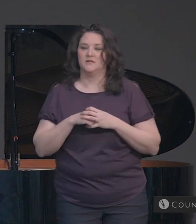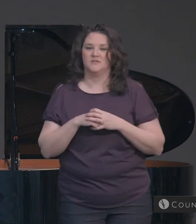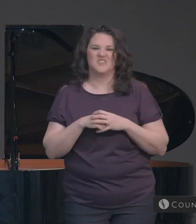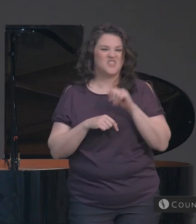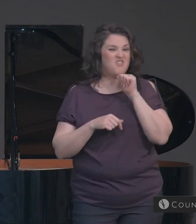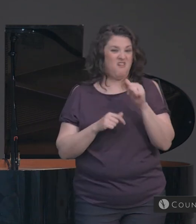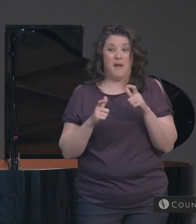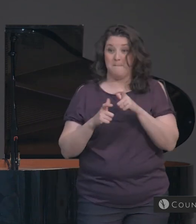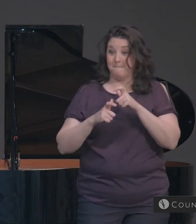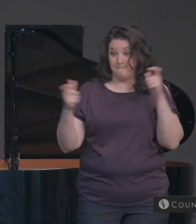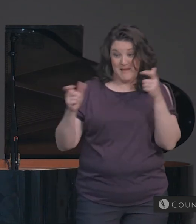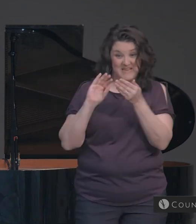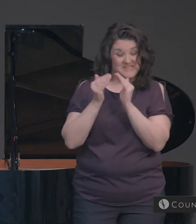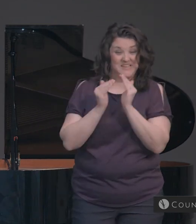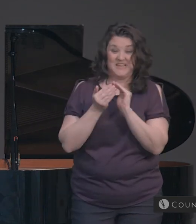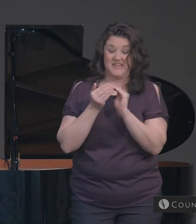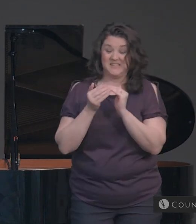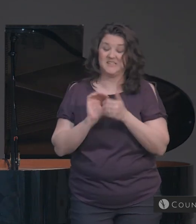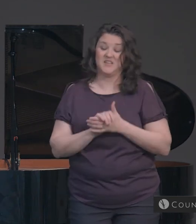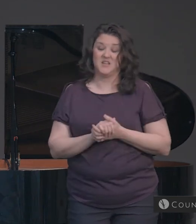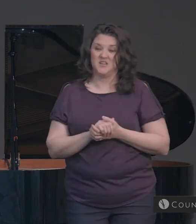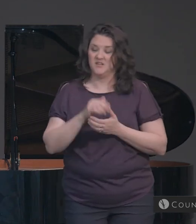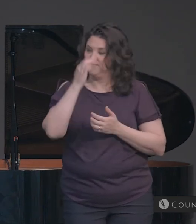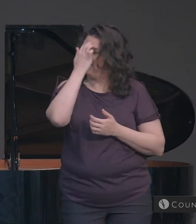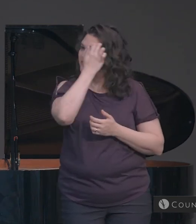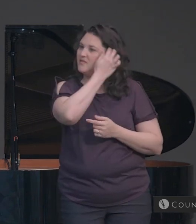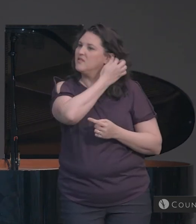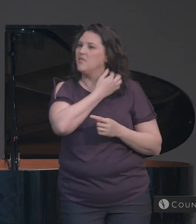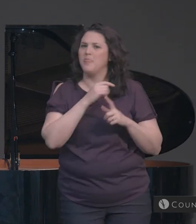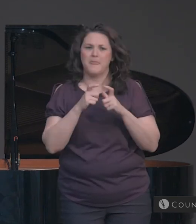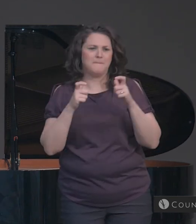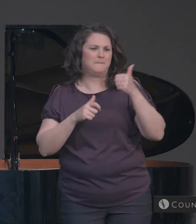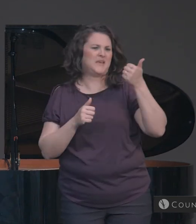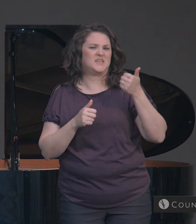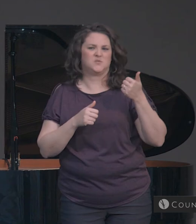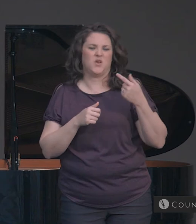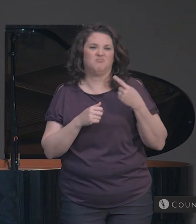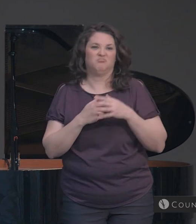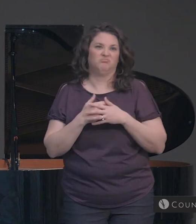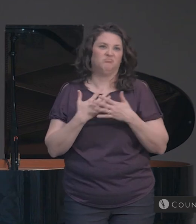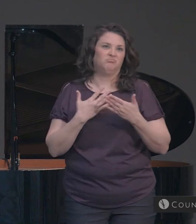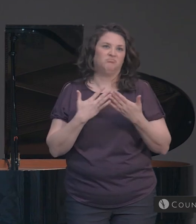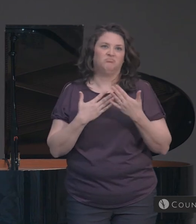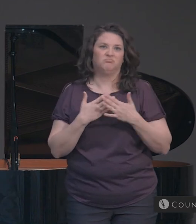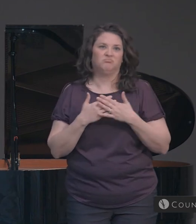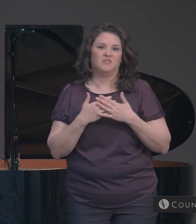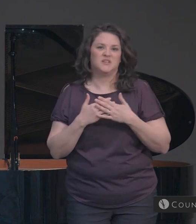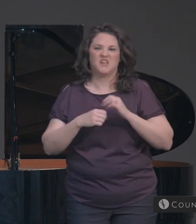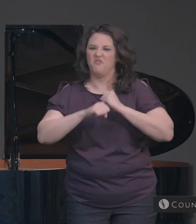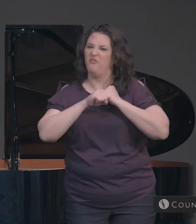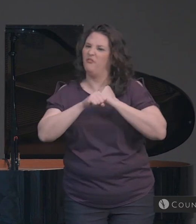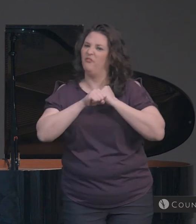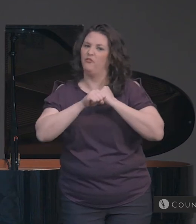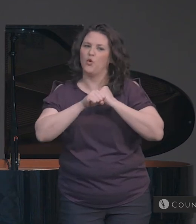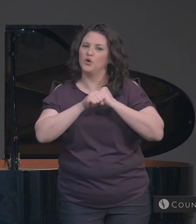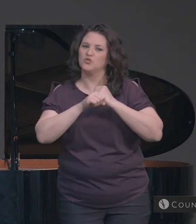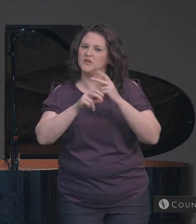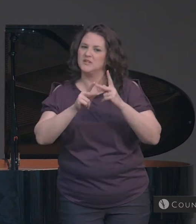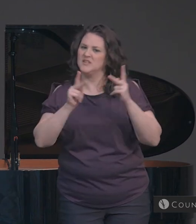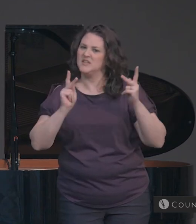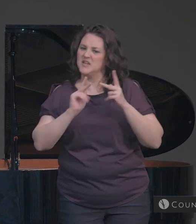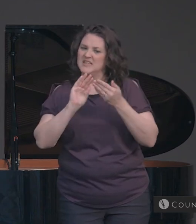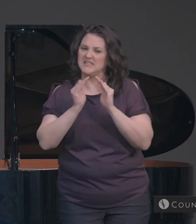The largest one is probably Lachish, which is one of the larger cities, one of the fortress cities, but most of them are just